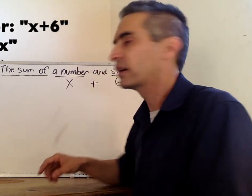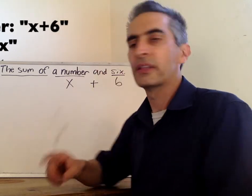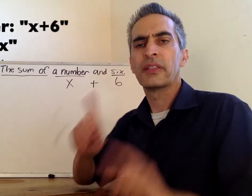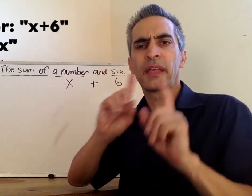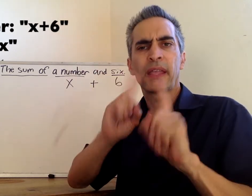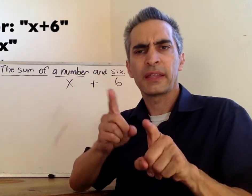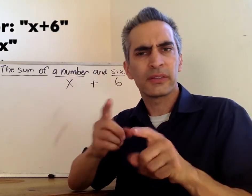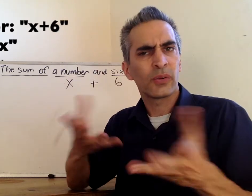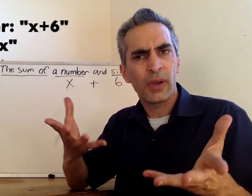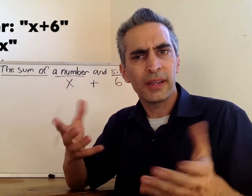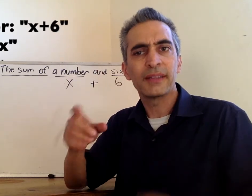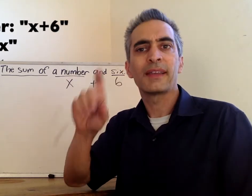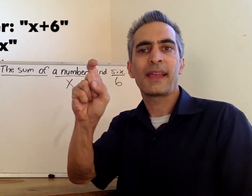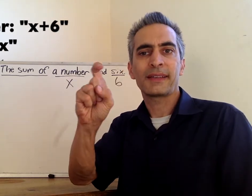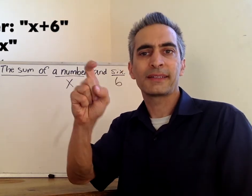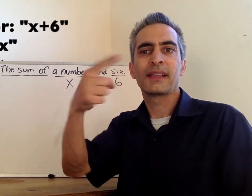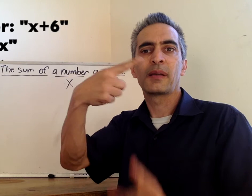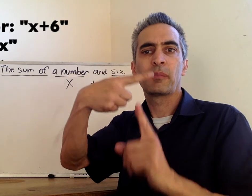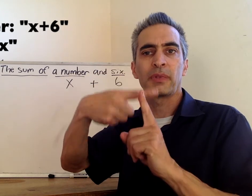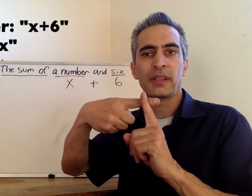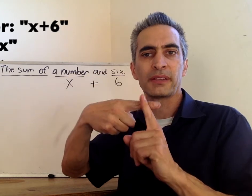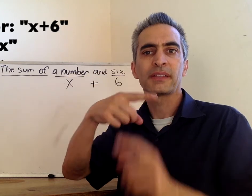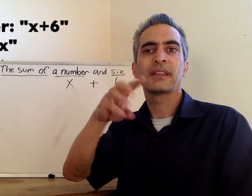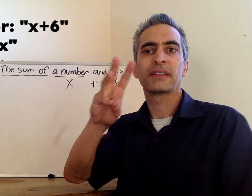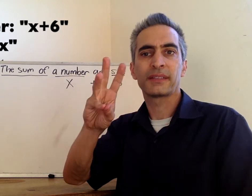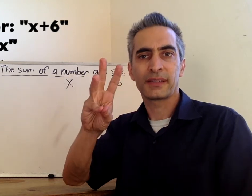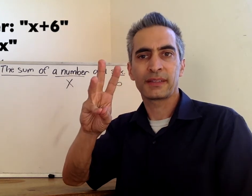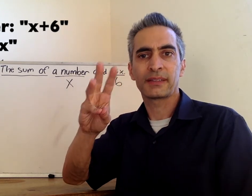So, answer is x plus six.